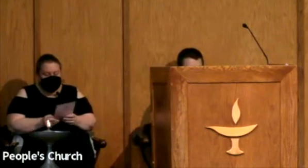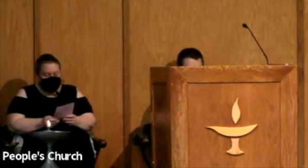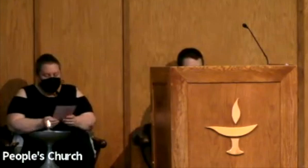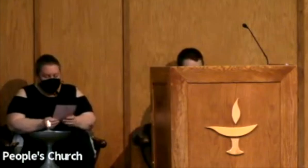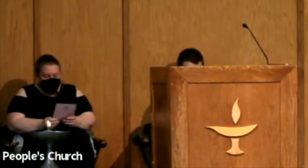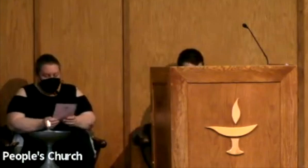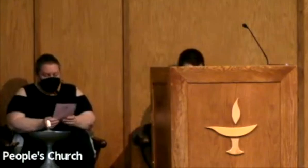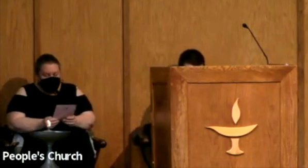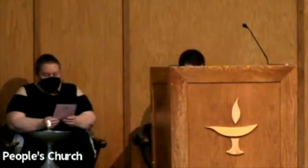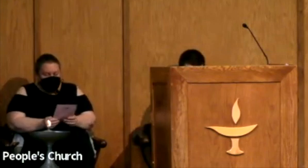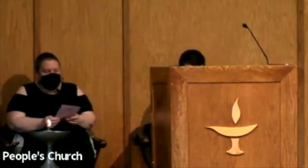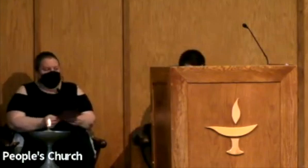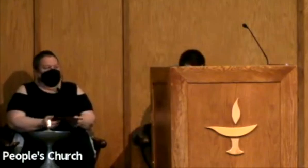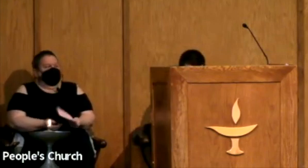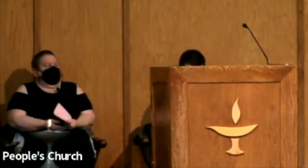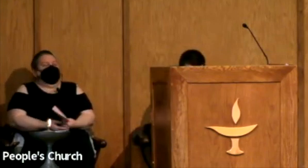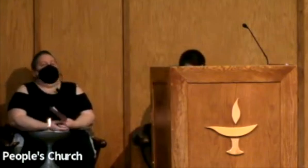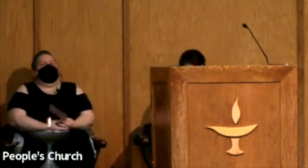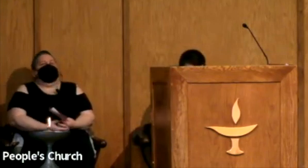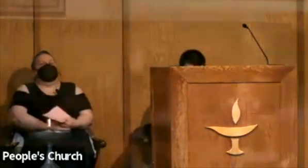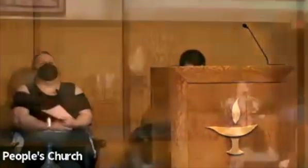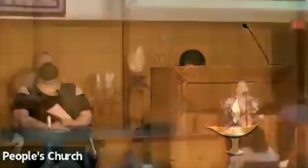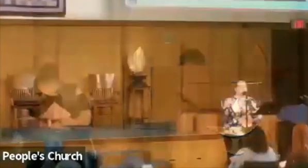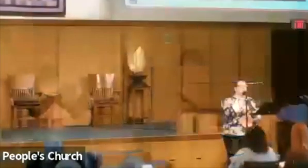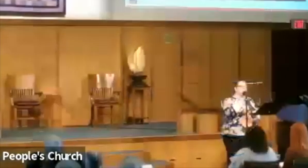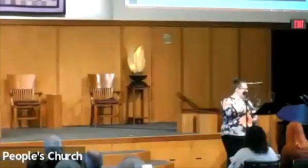I invite you to join us in song from your seats.